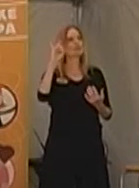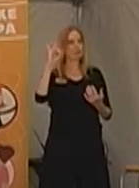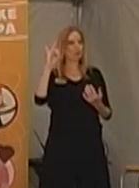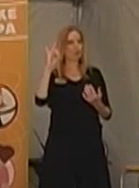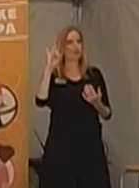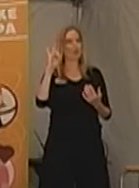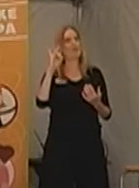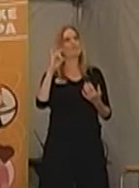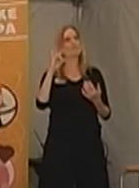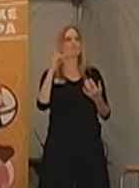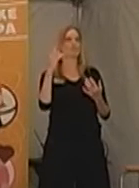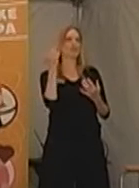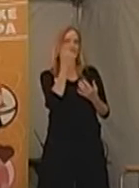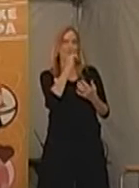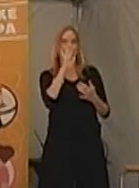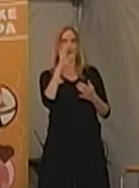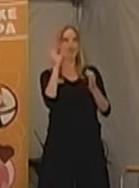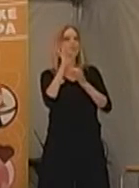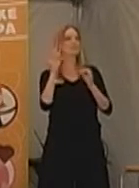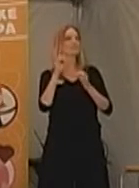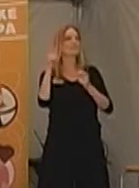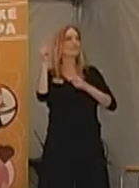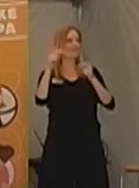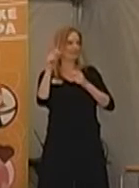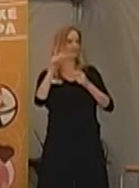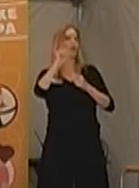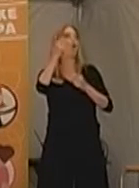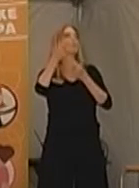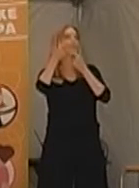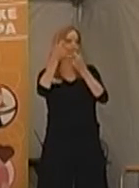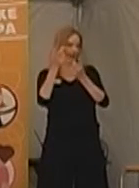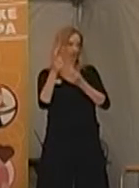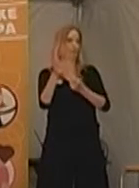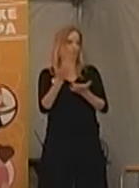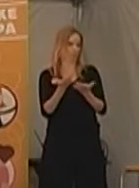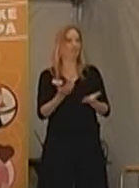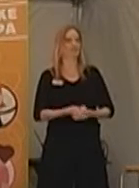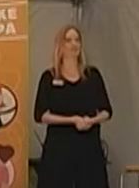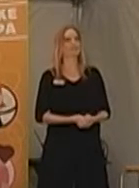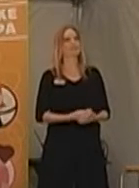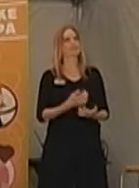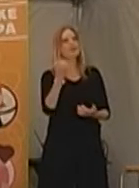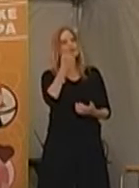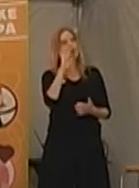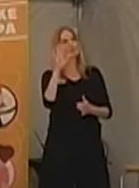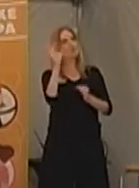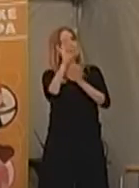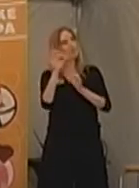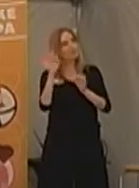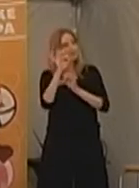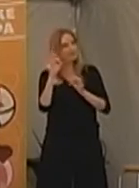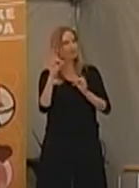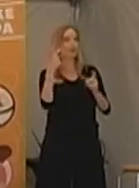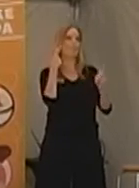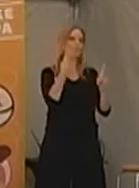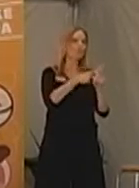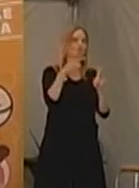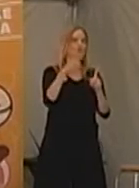tomorrow. So what better way to celebrate folk music than to watch a discussion on the